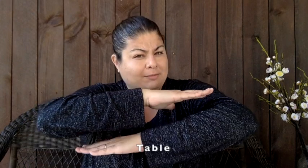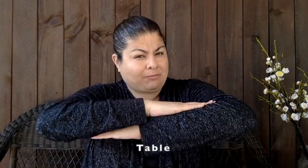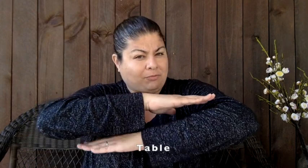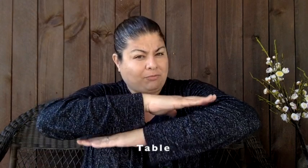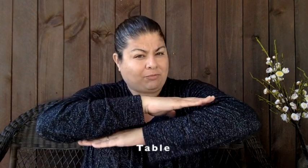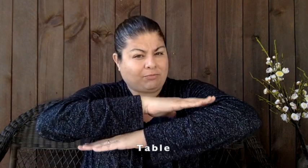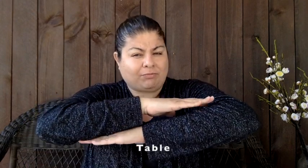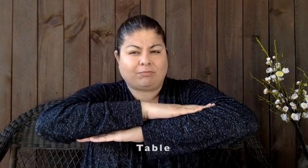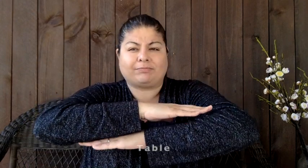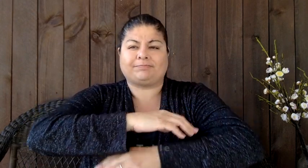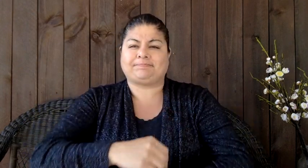Table.